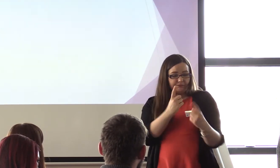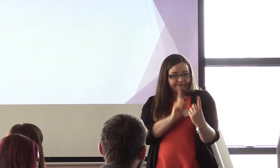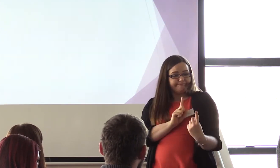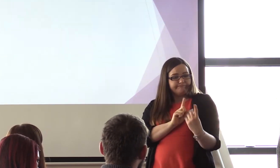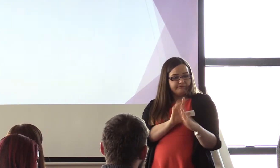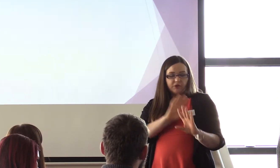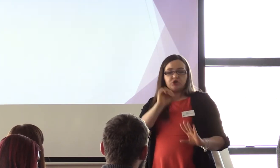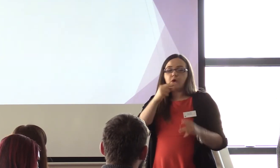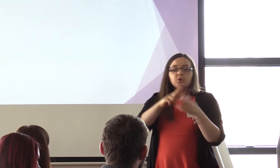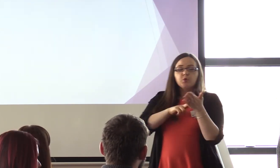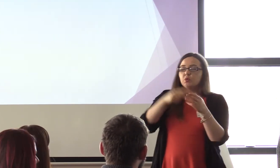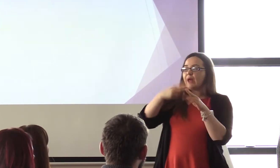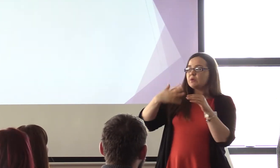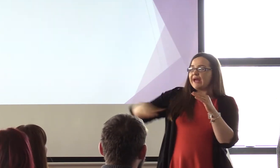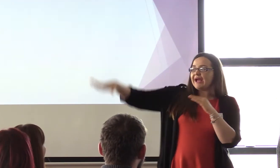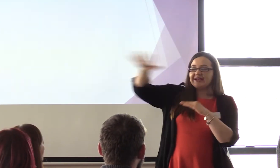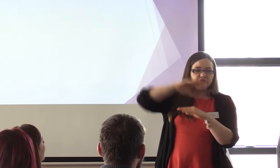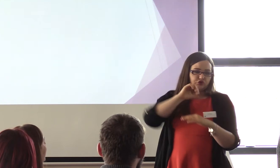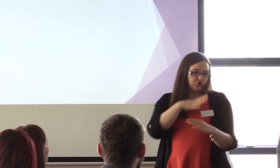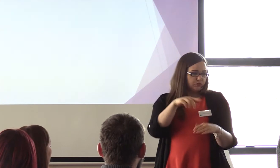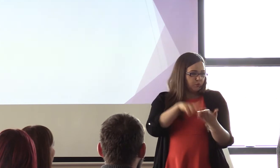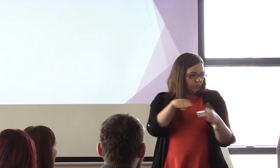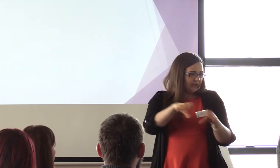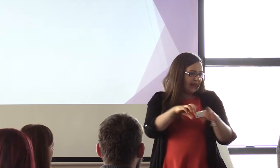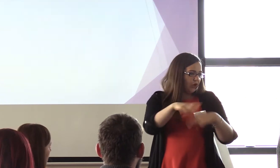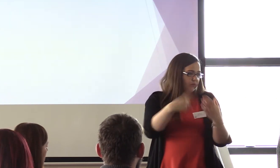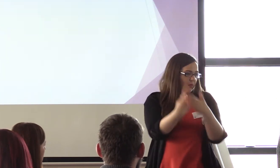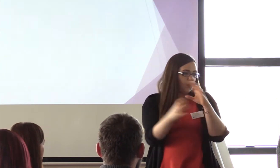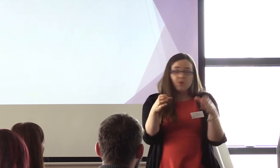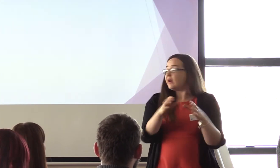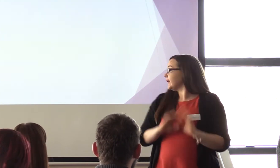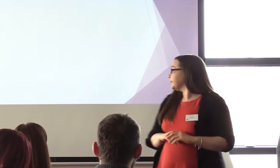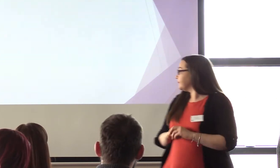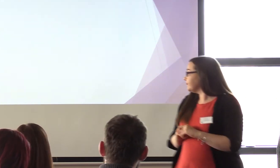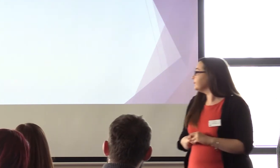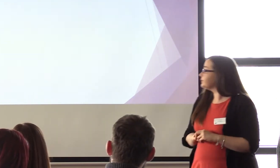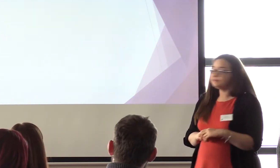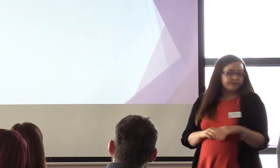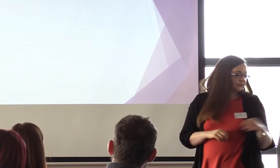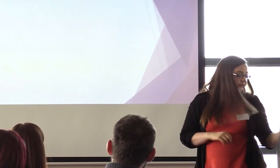would agree a specific sign to use within that classroom, not necessarily out within the community.